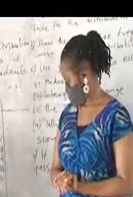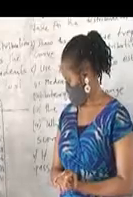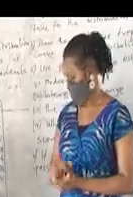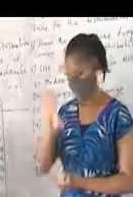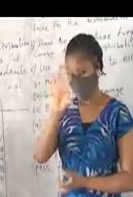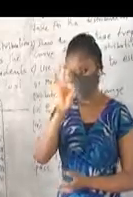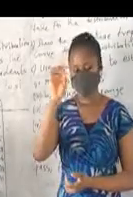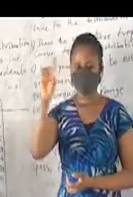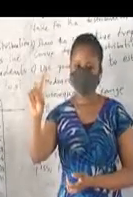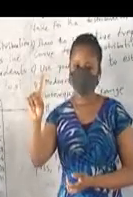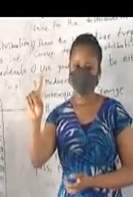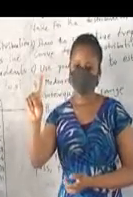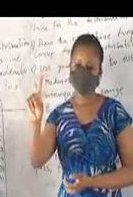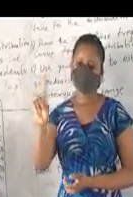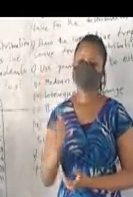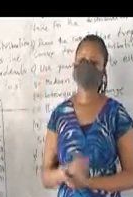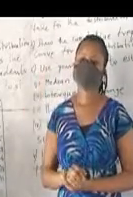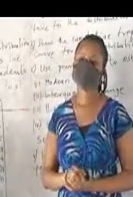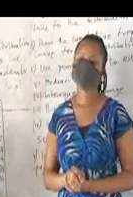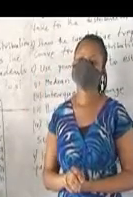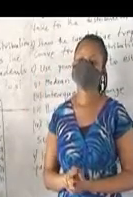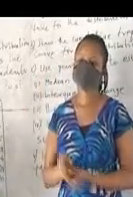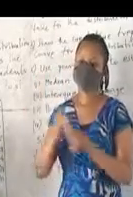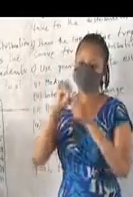Then 91